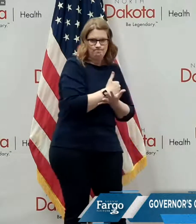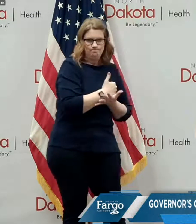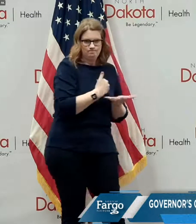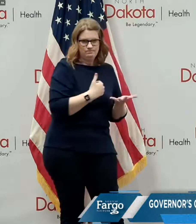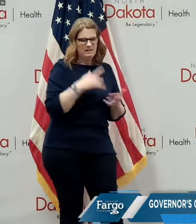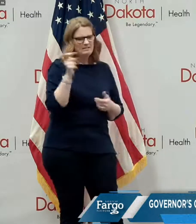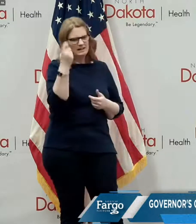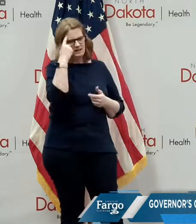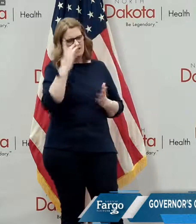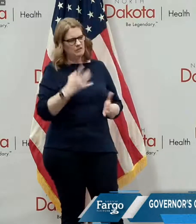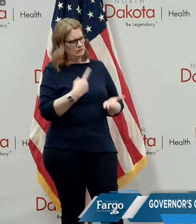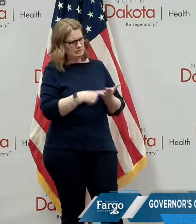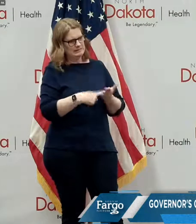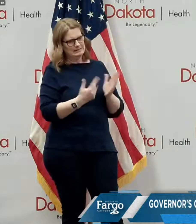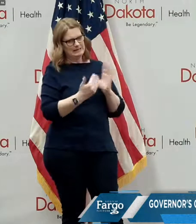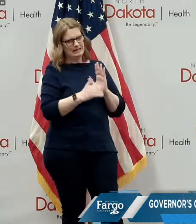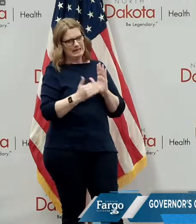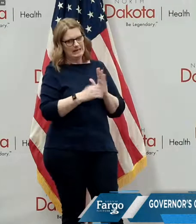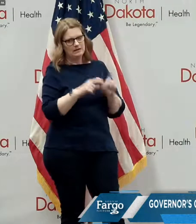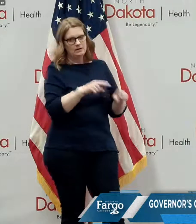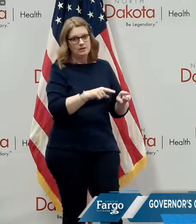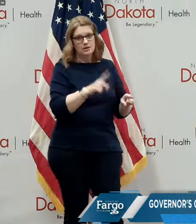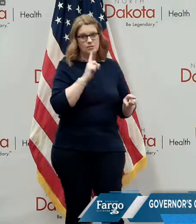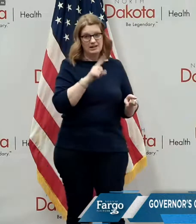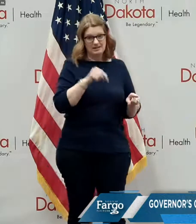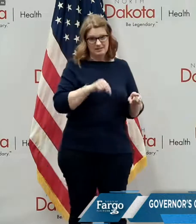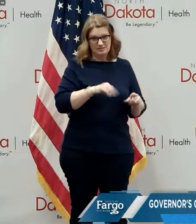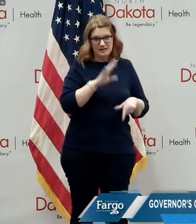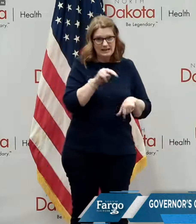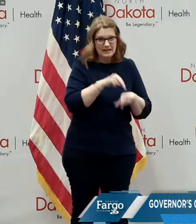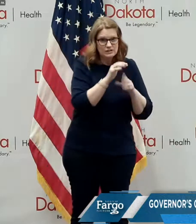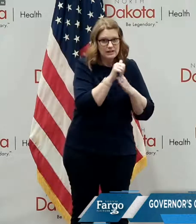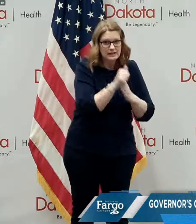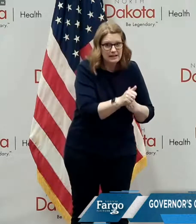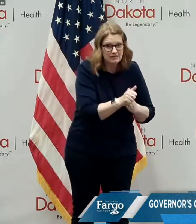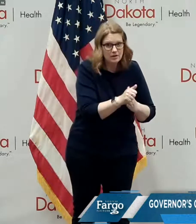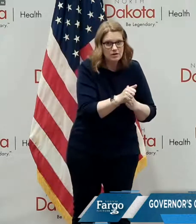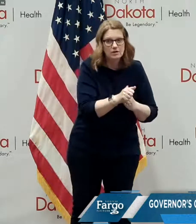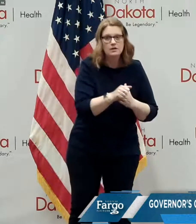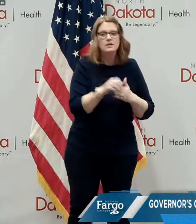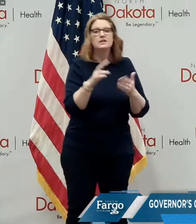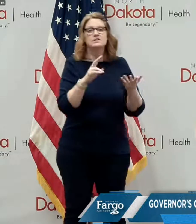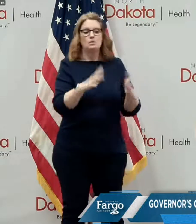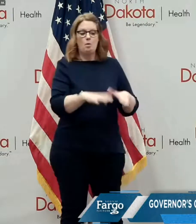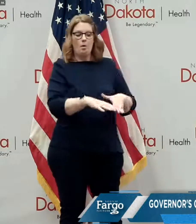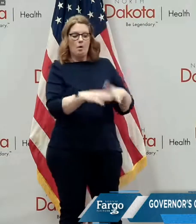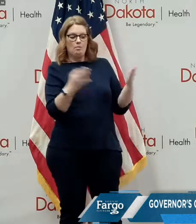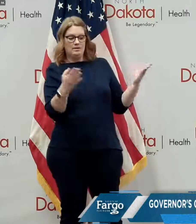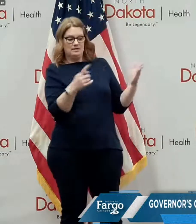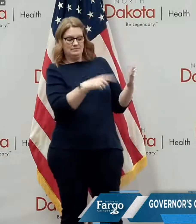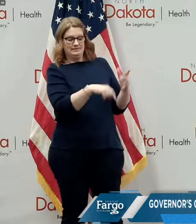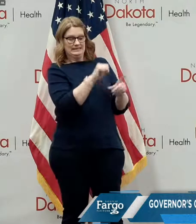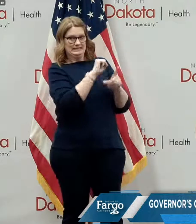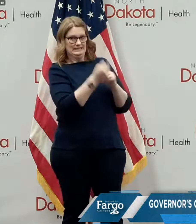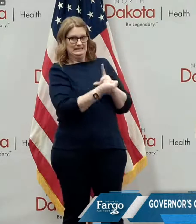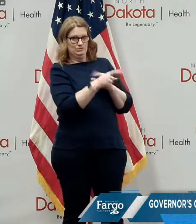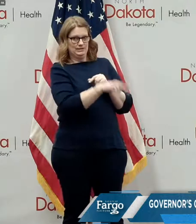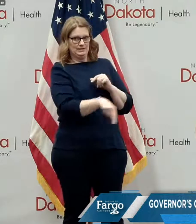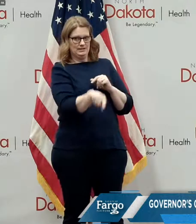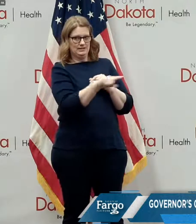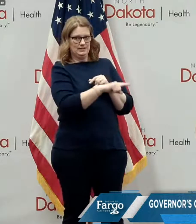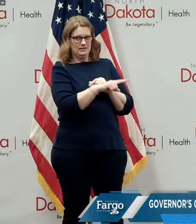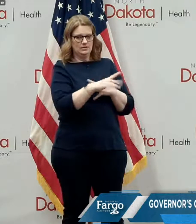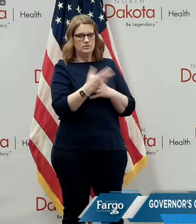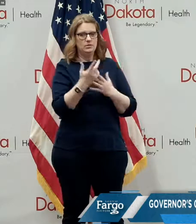about, to pave the way and be a national leader in reopening congregate living settings. We've started to develop guidance